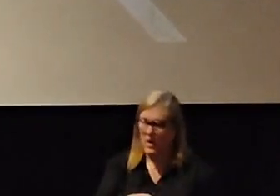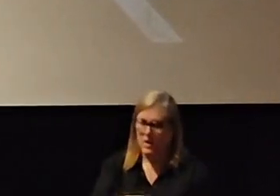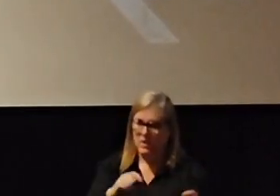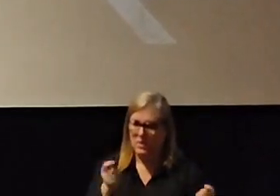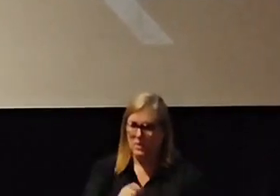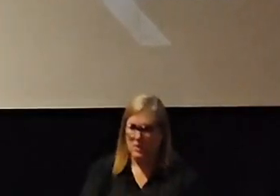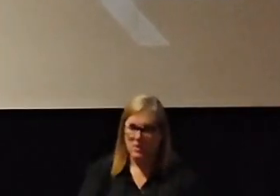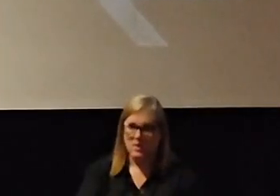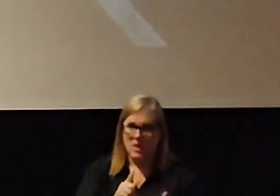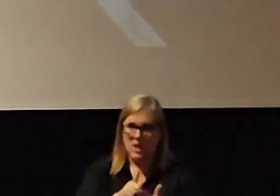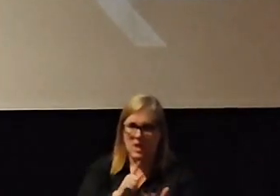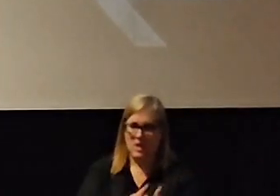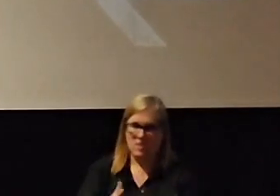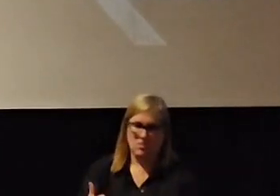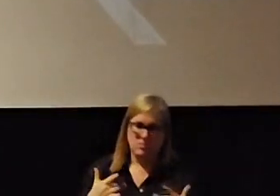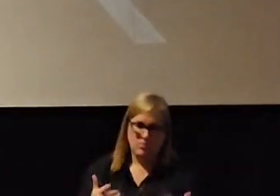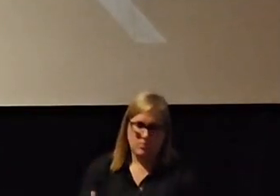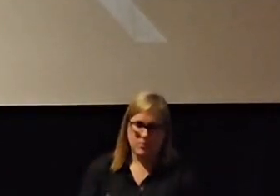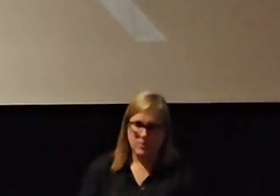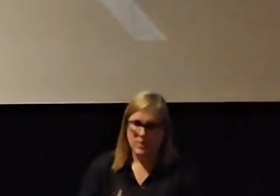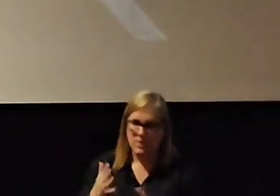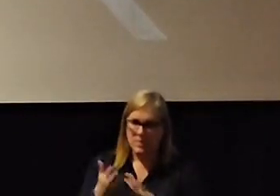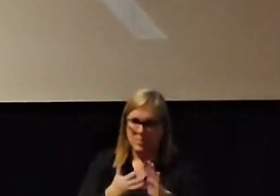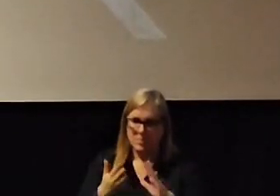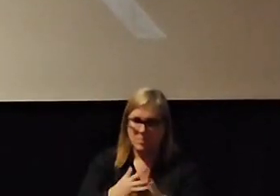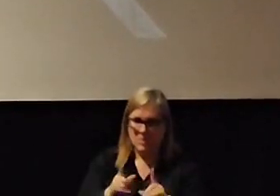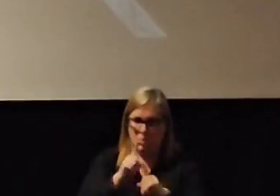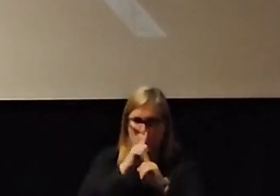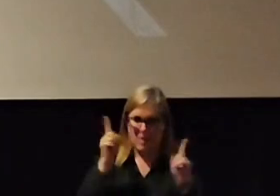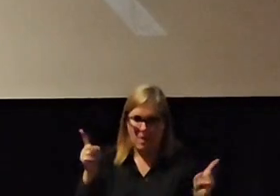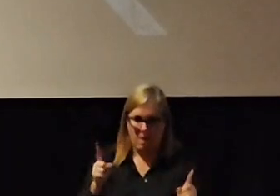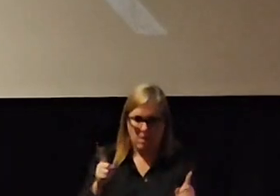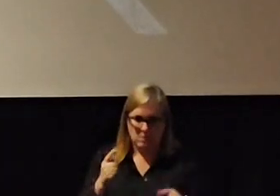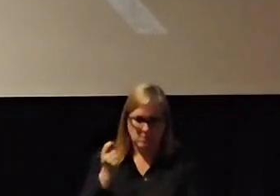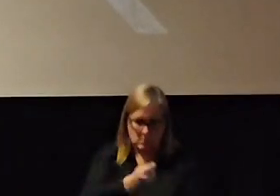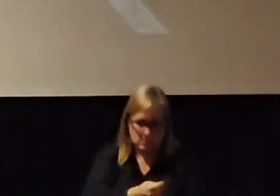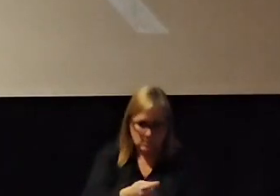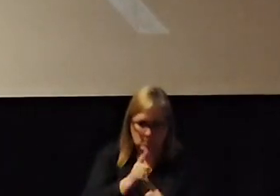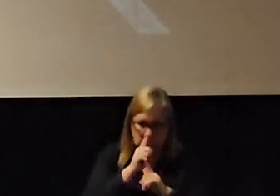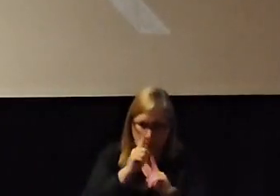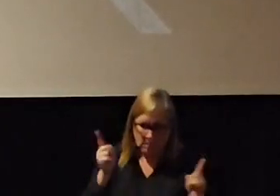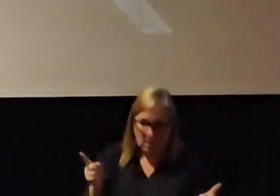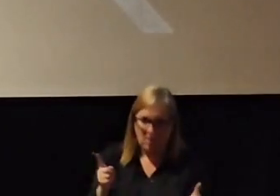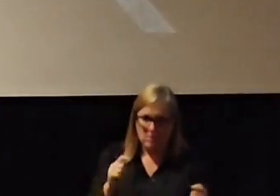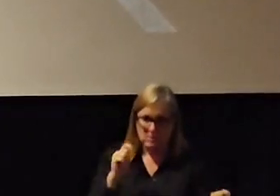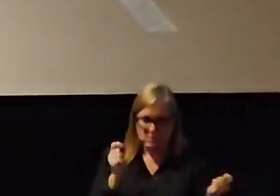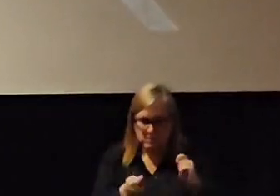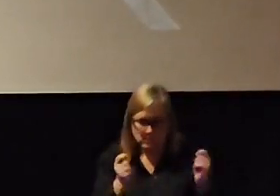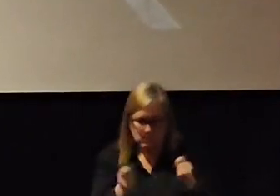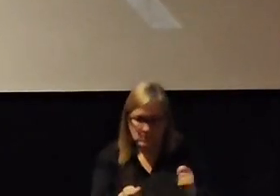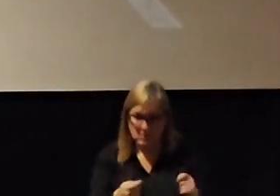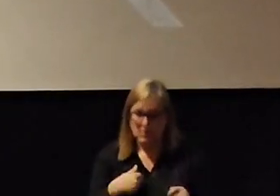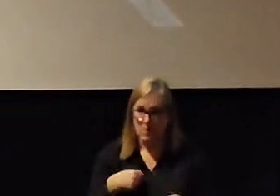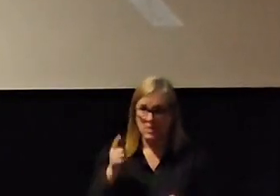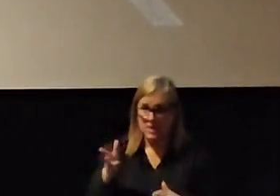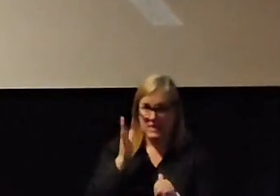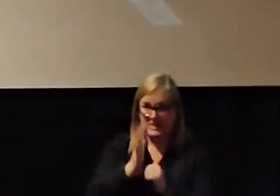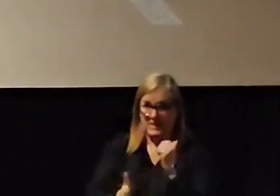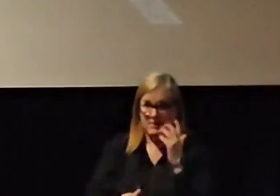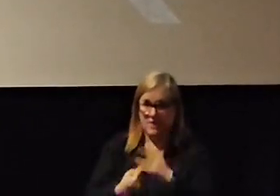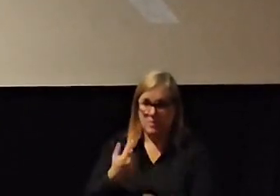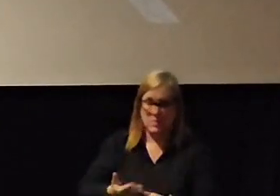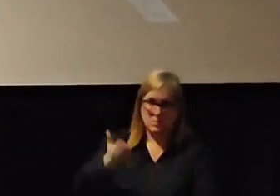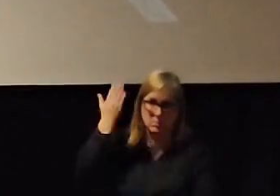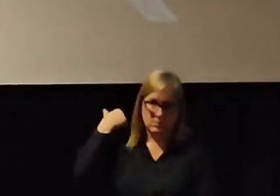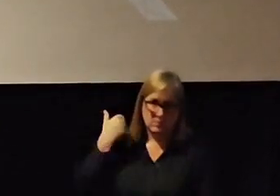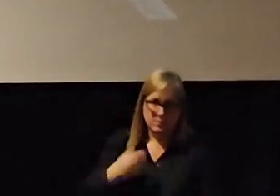legal impunity that makes them really untouchable in a way that I think is unmatched historically.